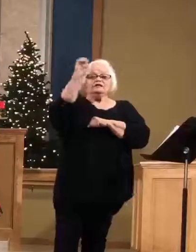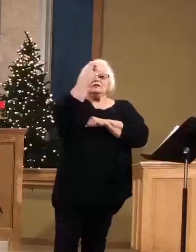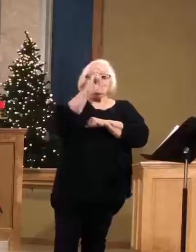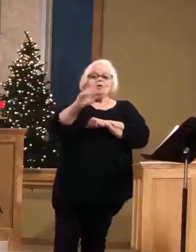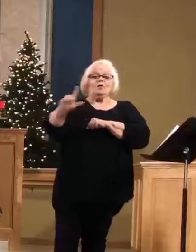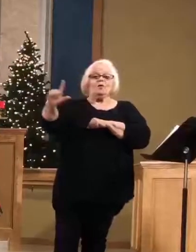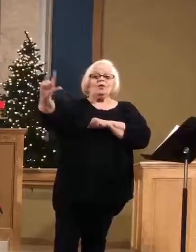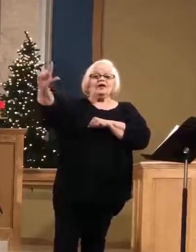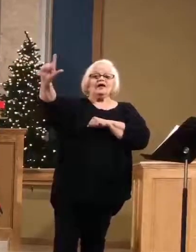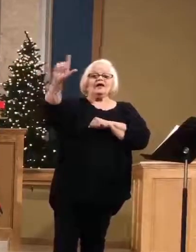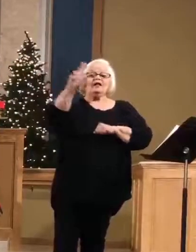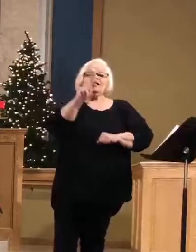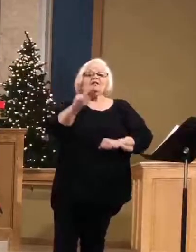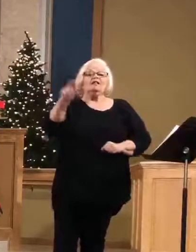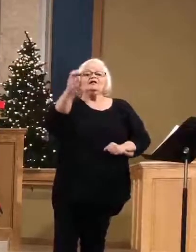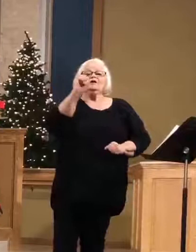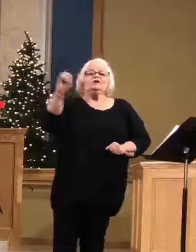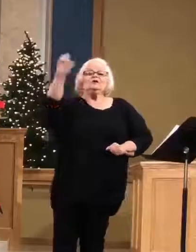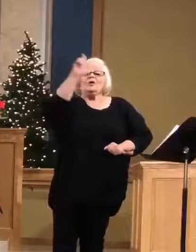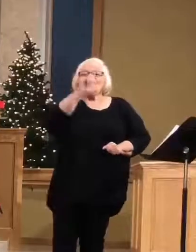Noel, Noel,